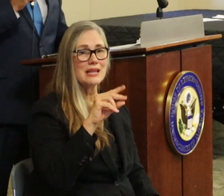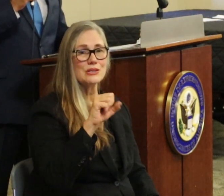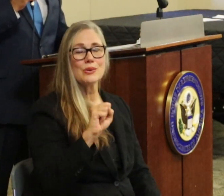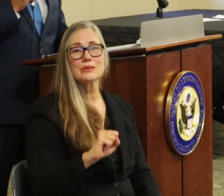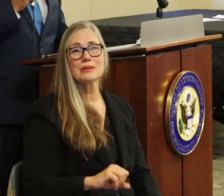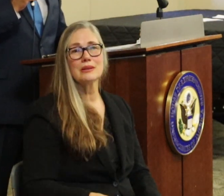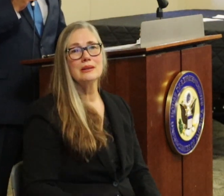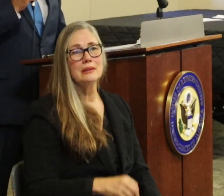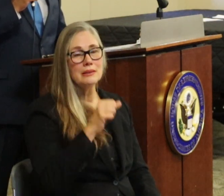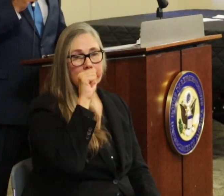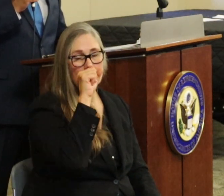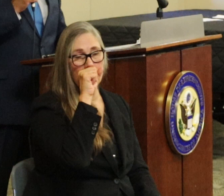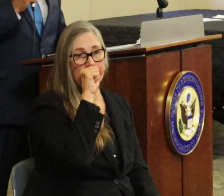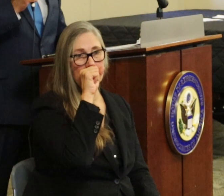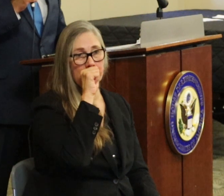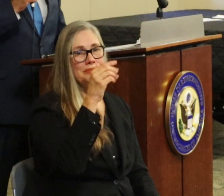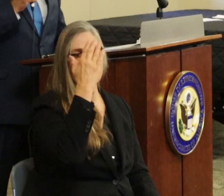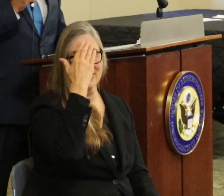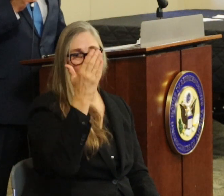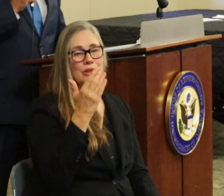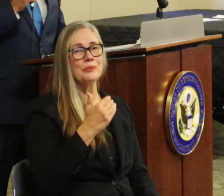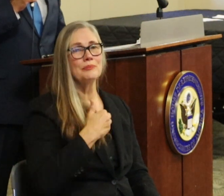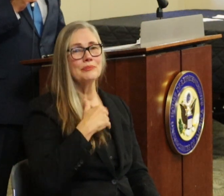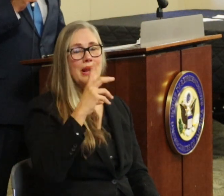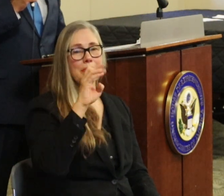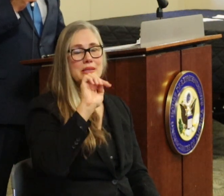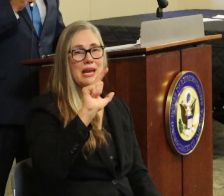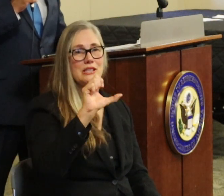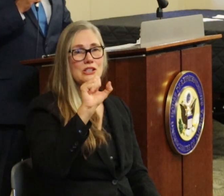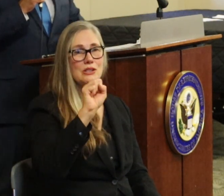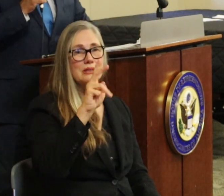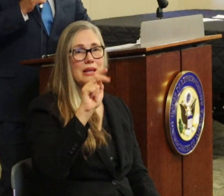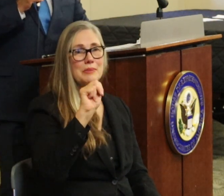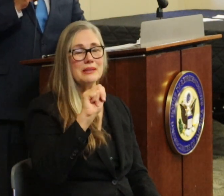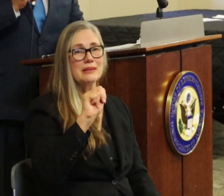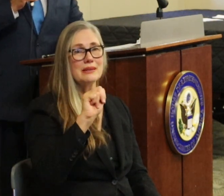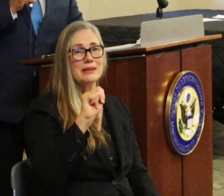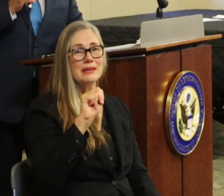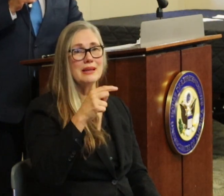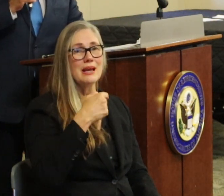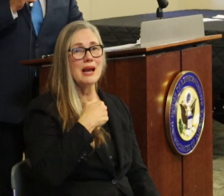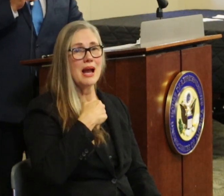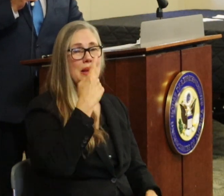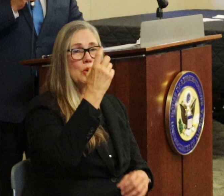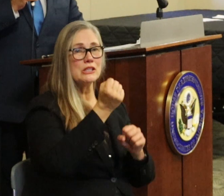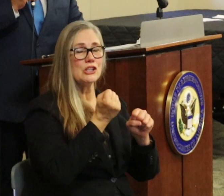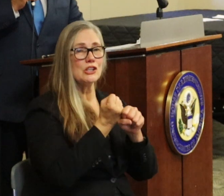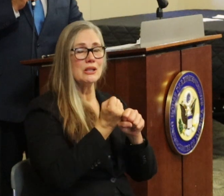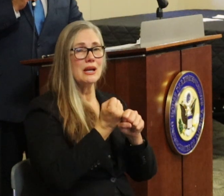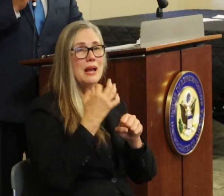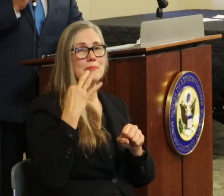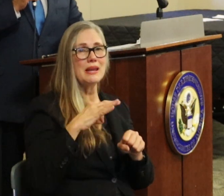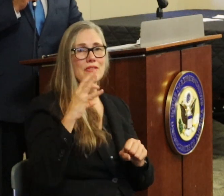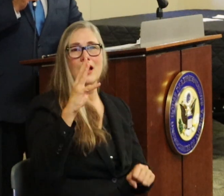Thank you. Thank you. I'm Daniel Simon. I am 1 year into being a Medicare beneficiary, and